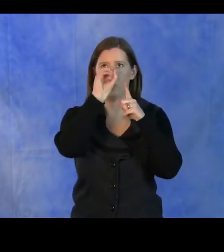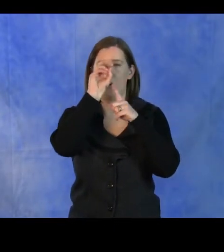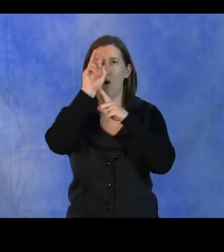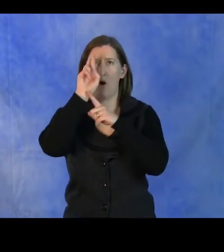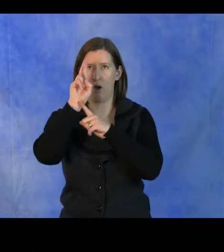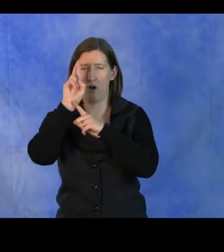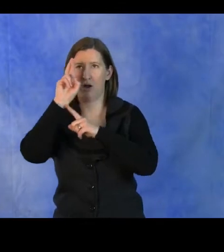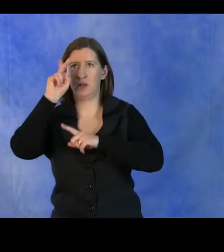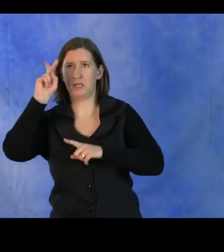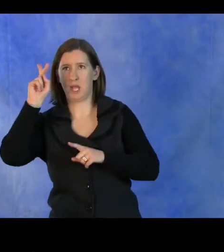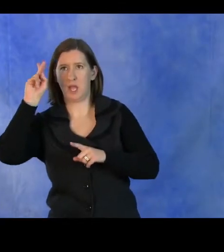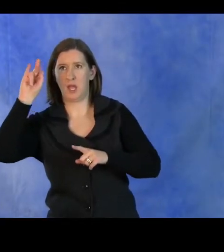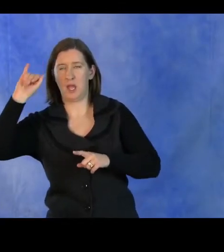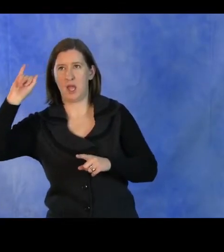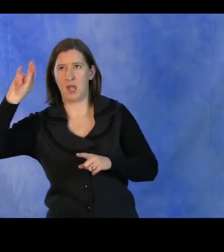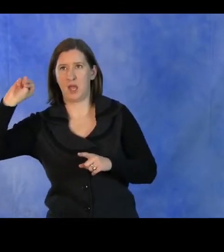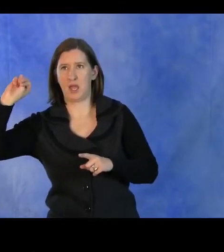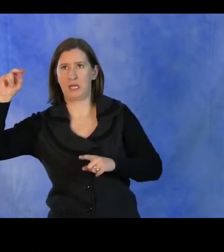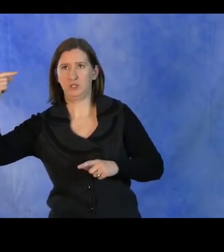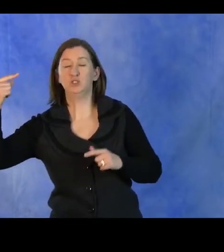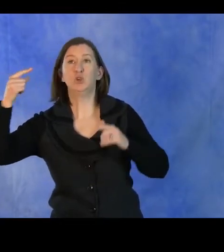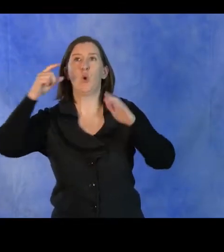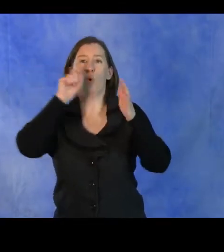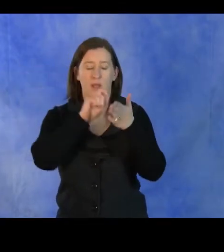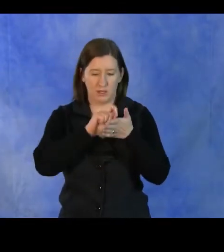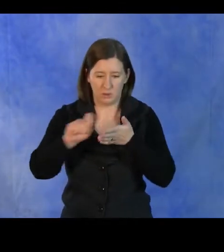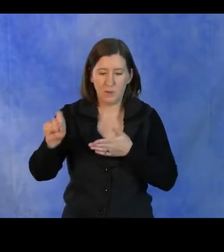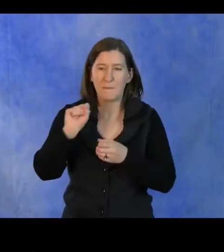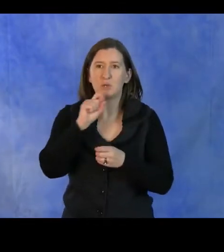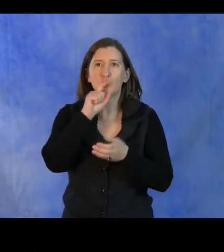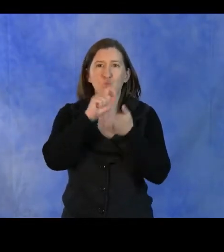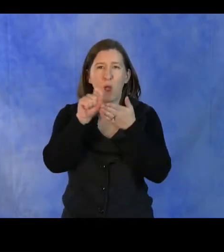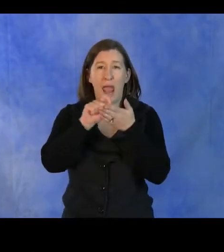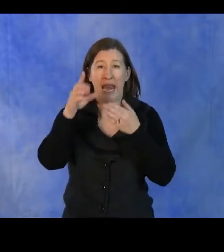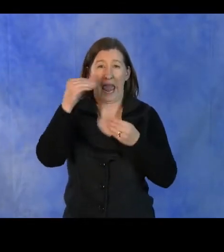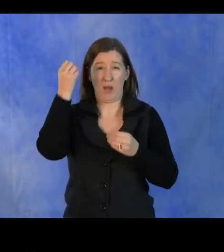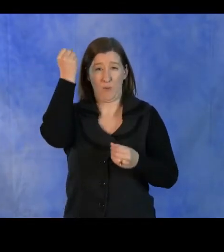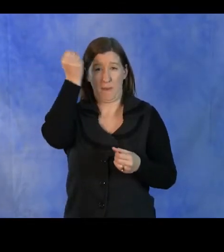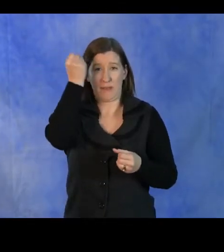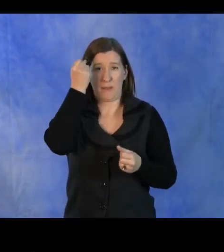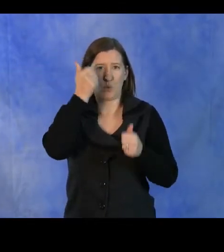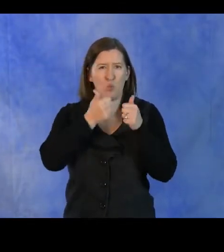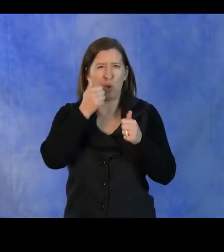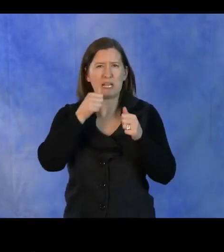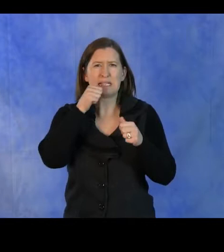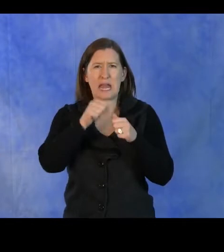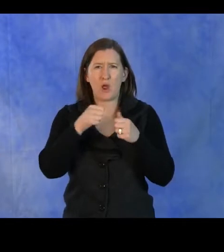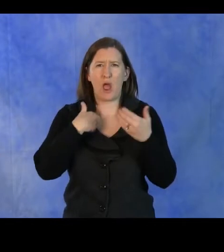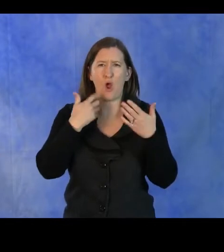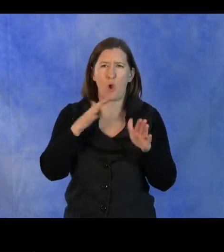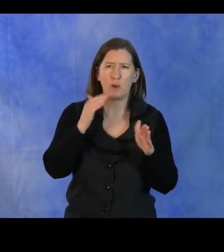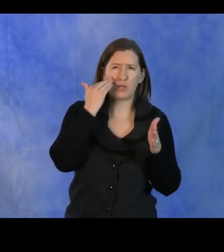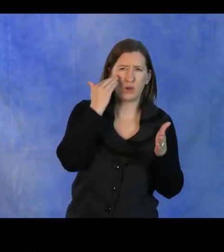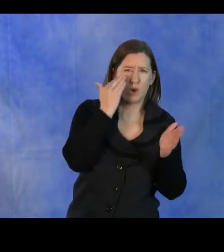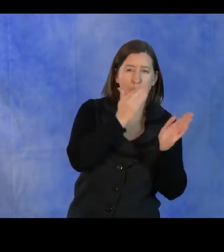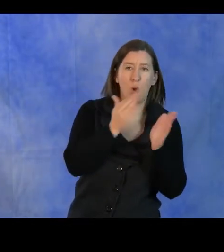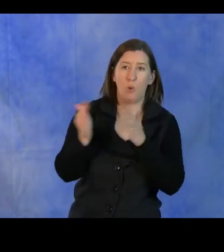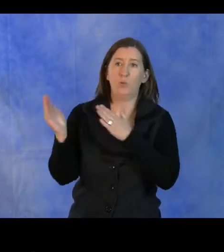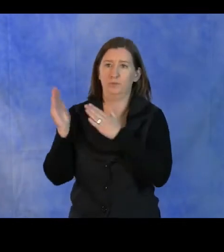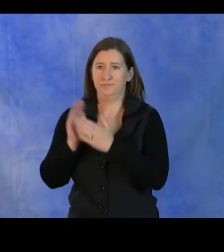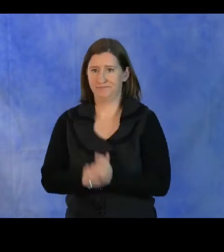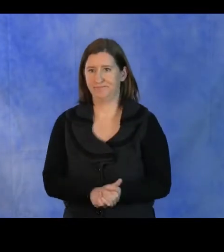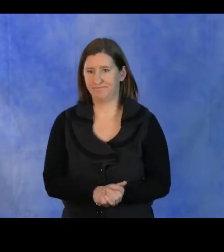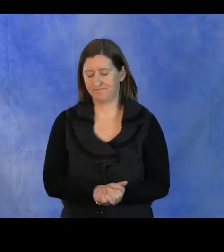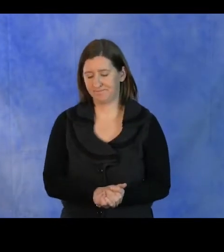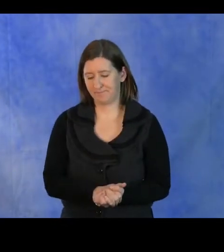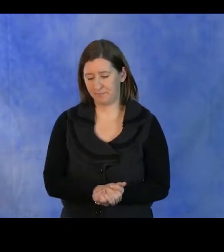that. Like working. So I have to remember how to spell that until I can use that